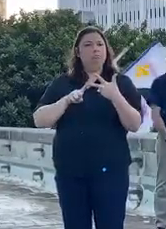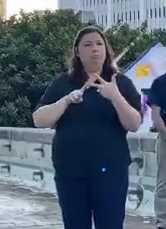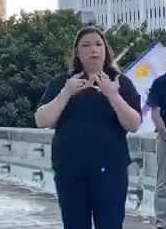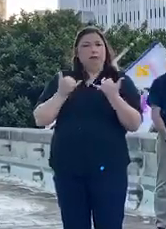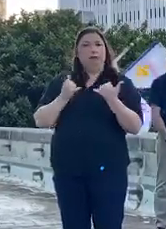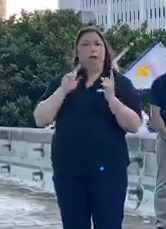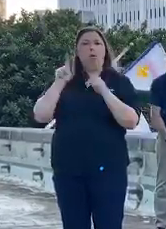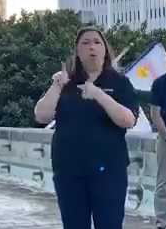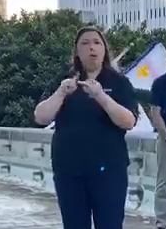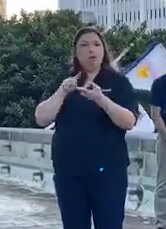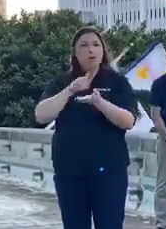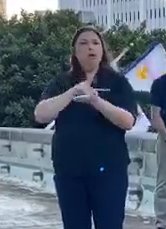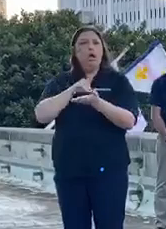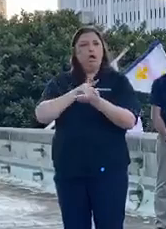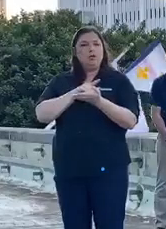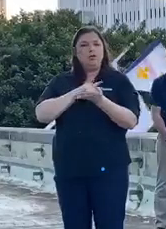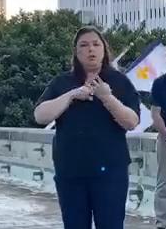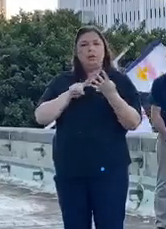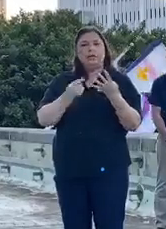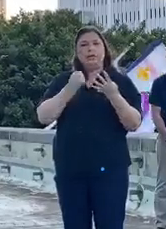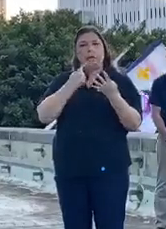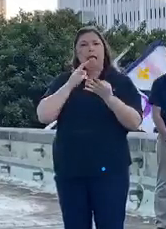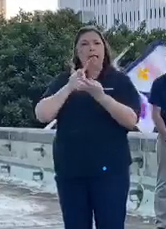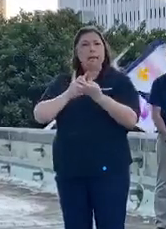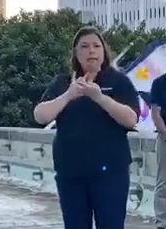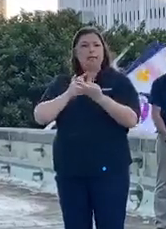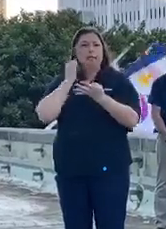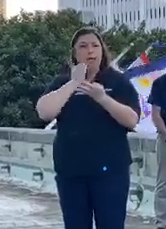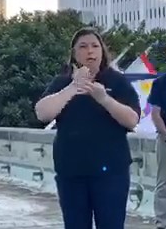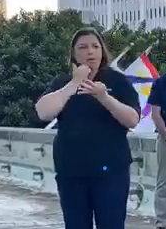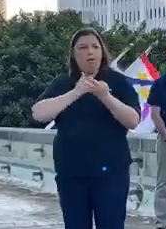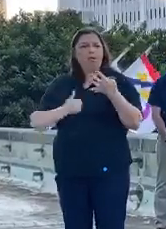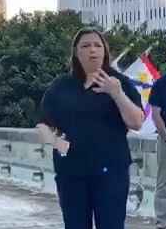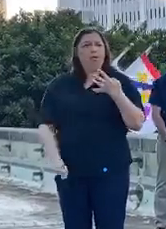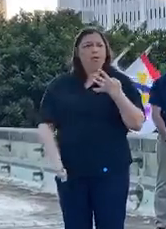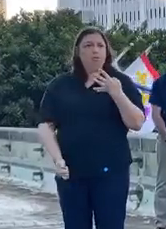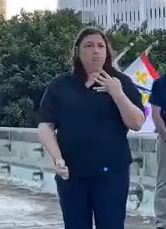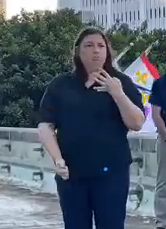now going to the doctor, now taking meds.